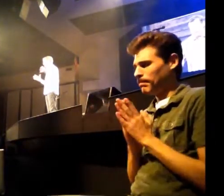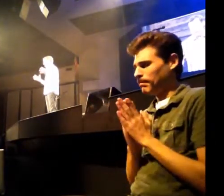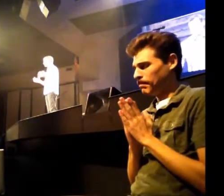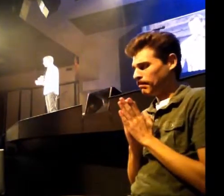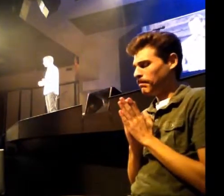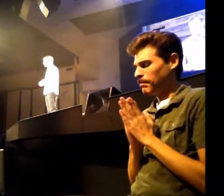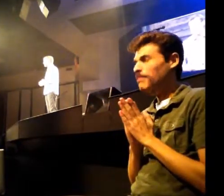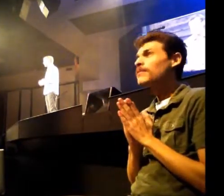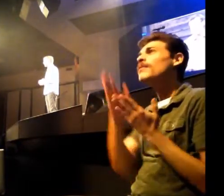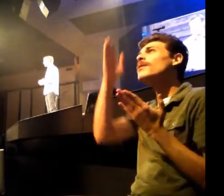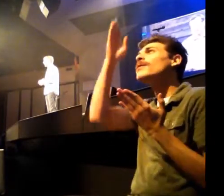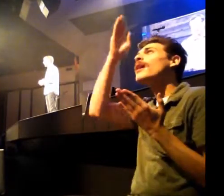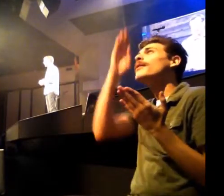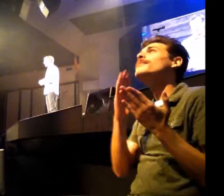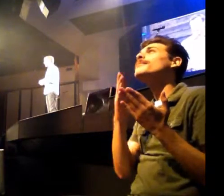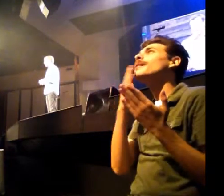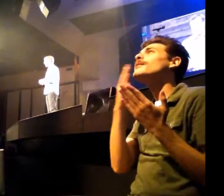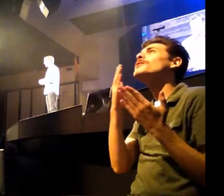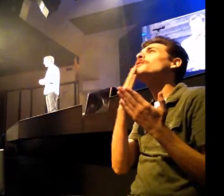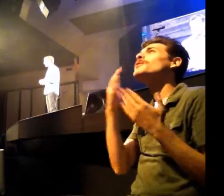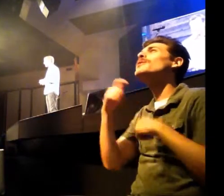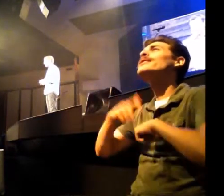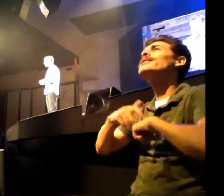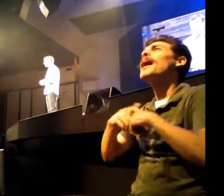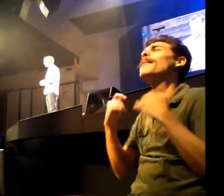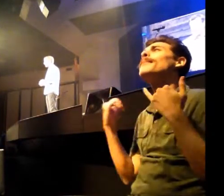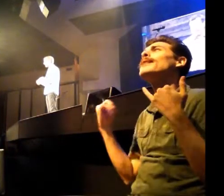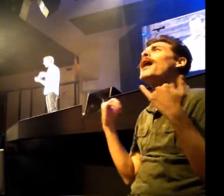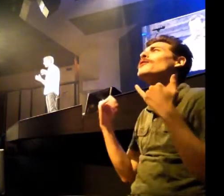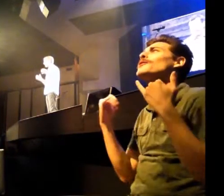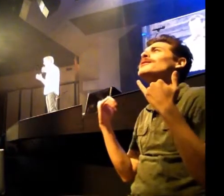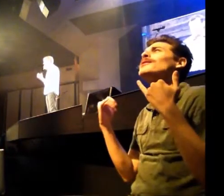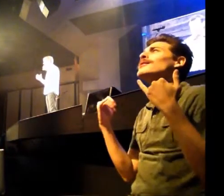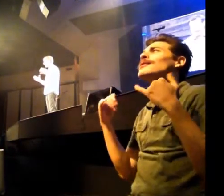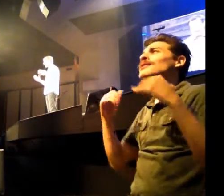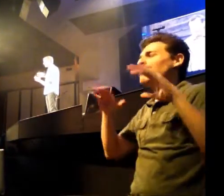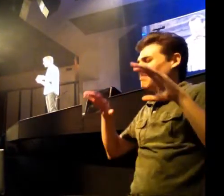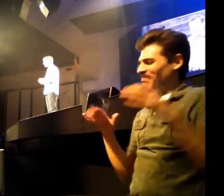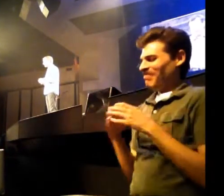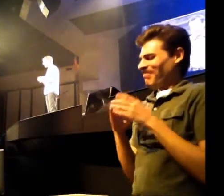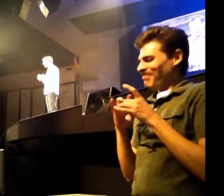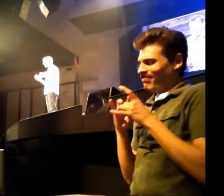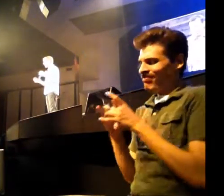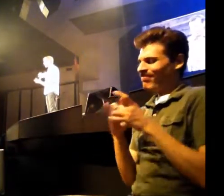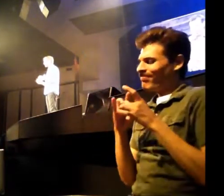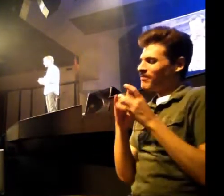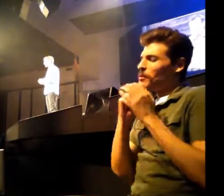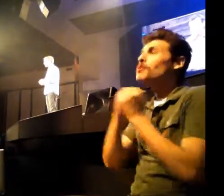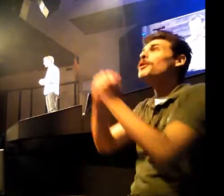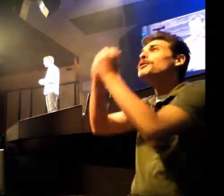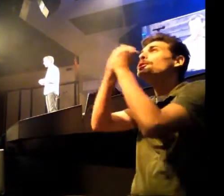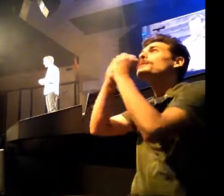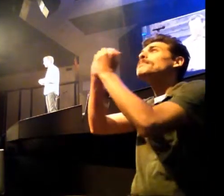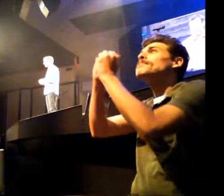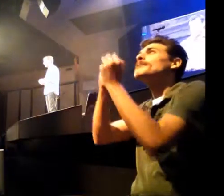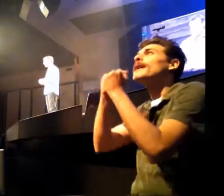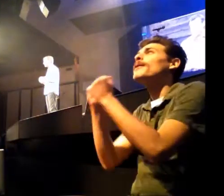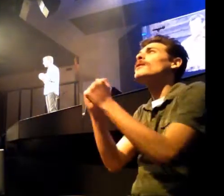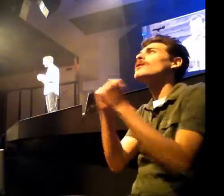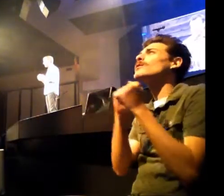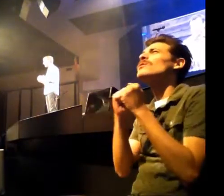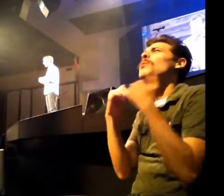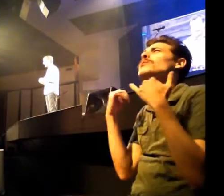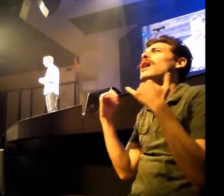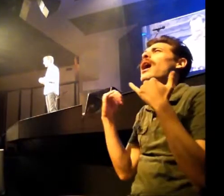and worship you, to focus on you. We pray that this would be a morning that you just unite us, that wherever we are in our spiritual journey, that we would